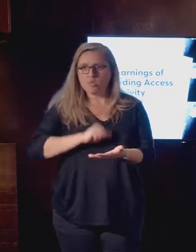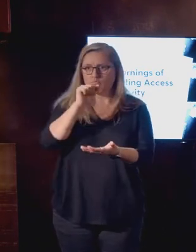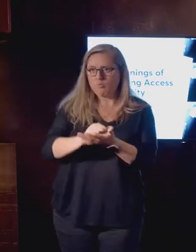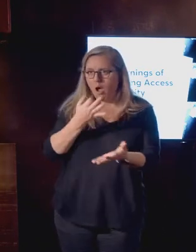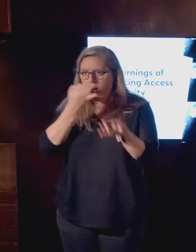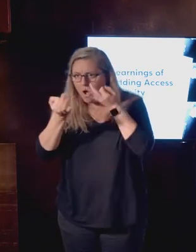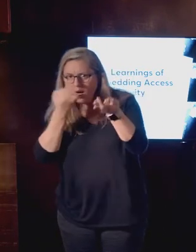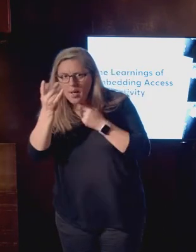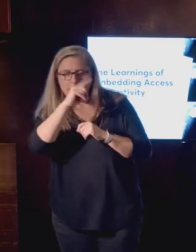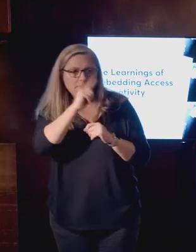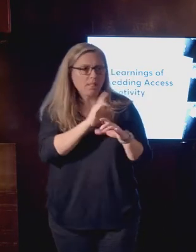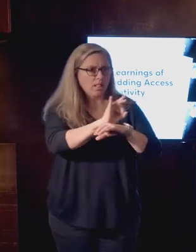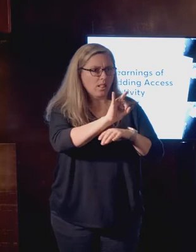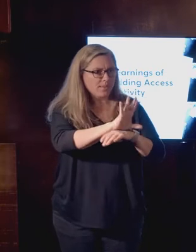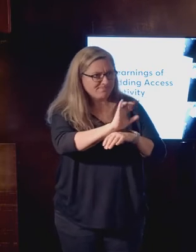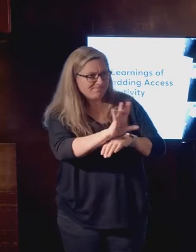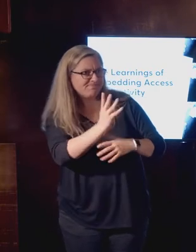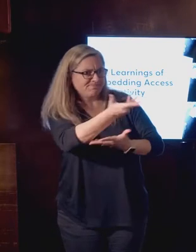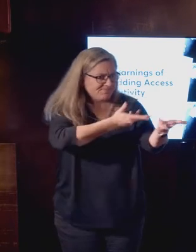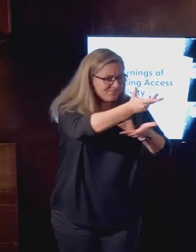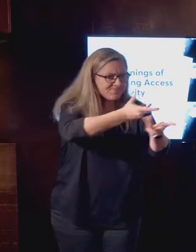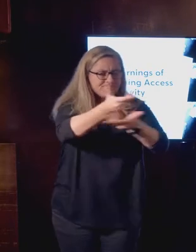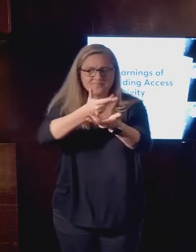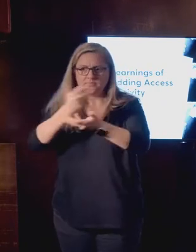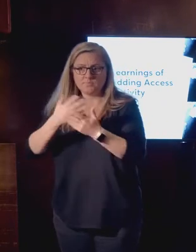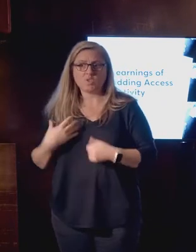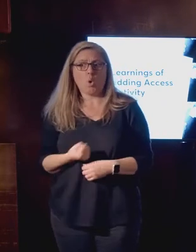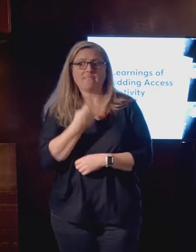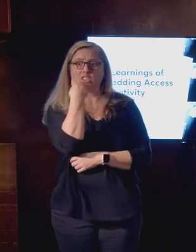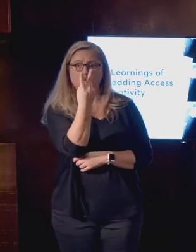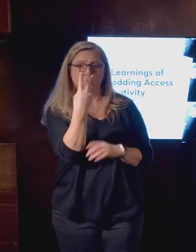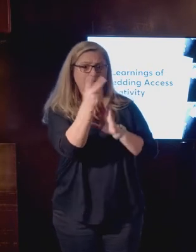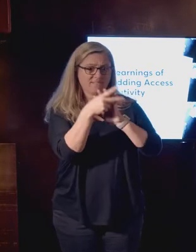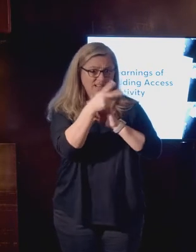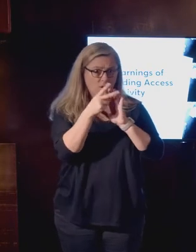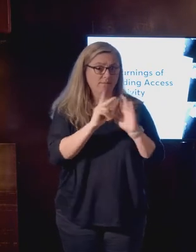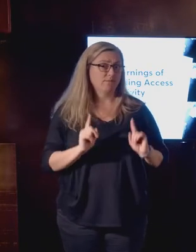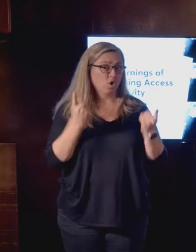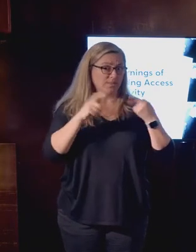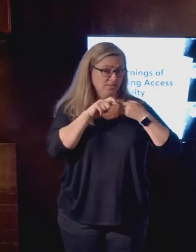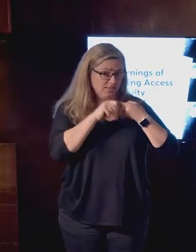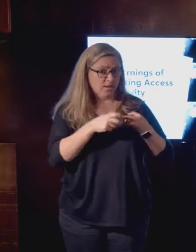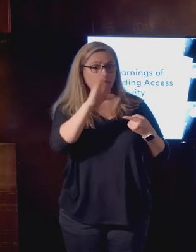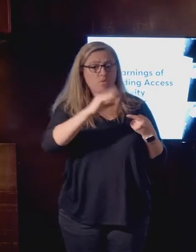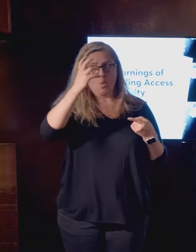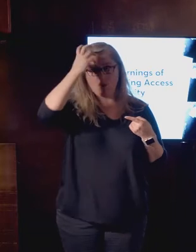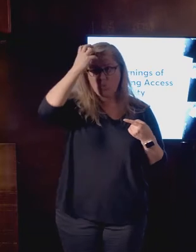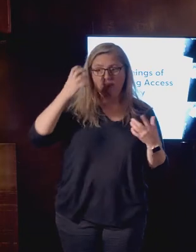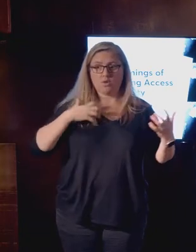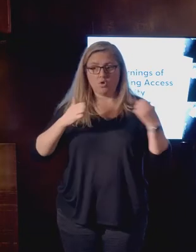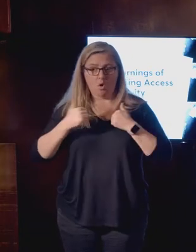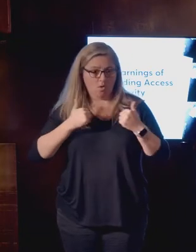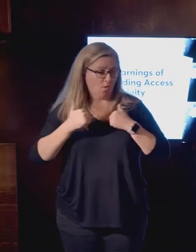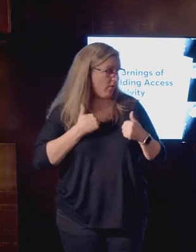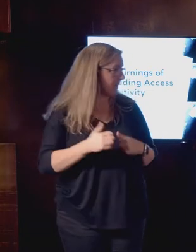the time that's taken, it can be done. So we've got two videos now. We've got the first one is from Queen Kong